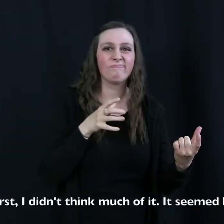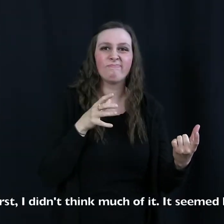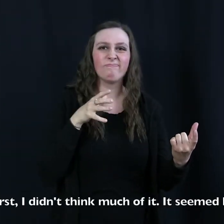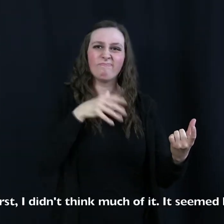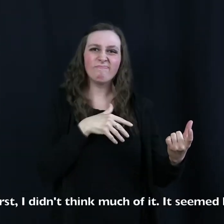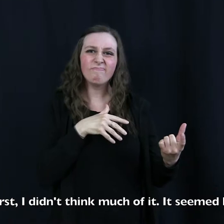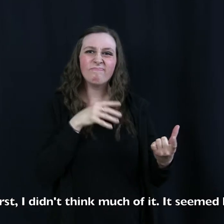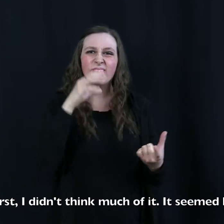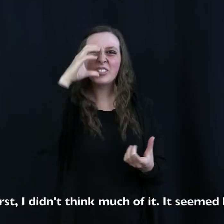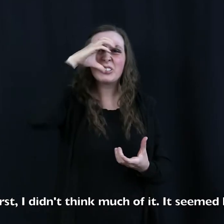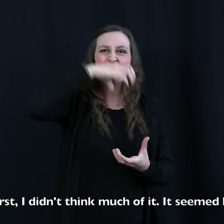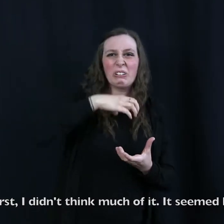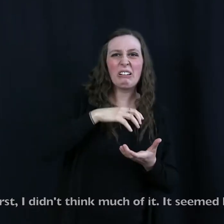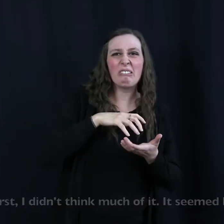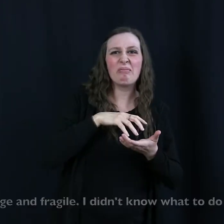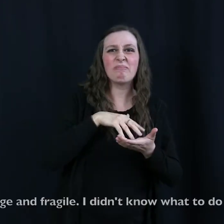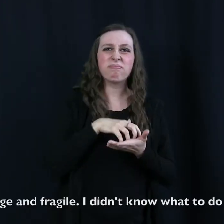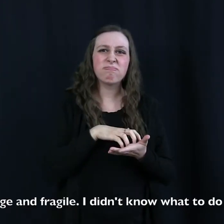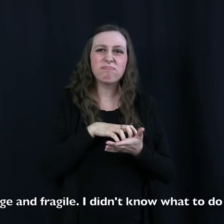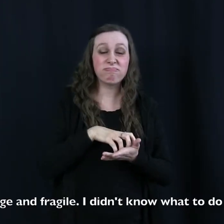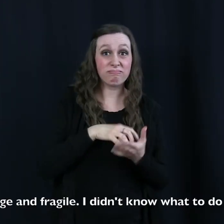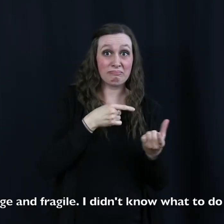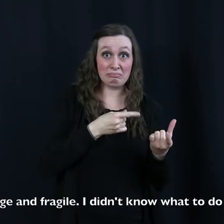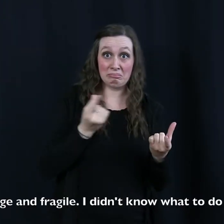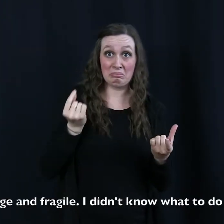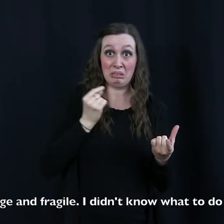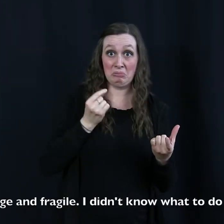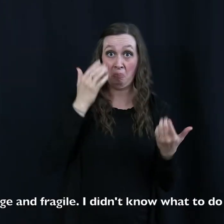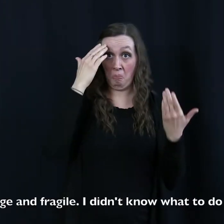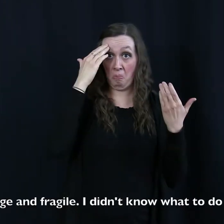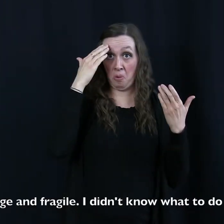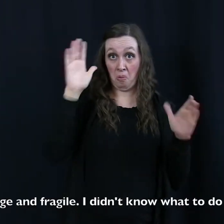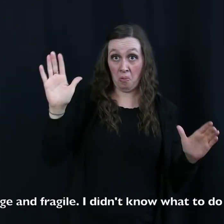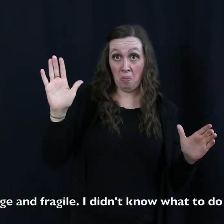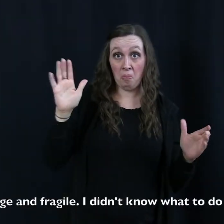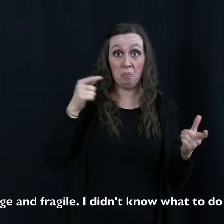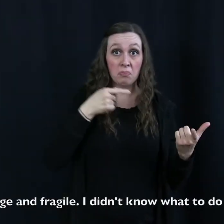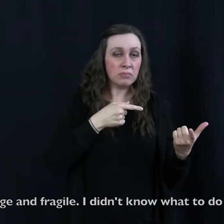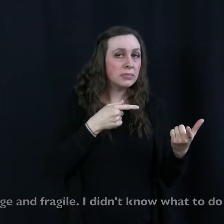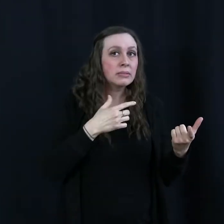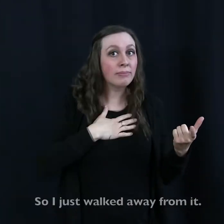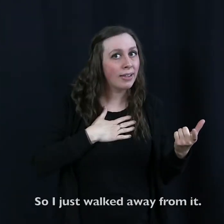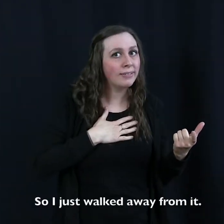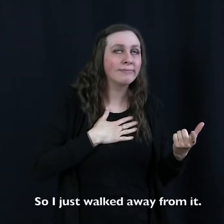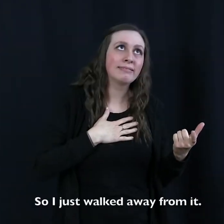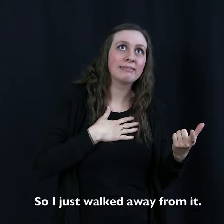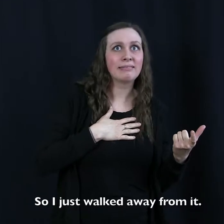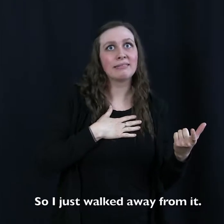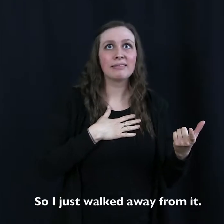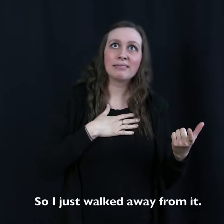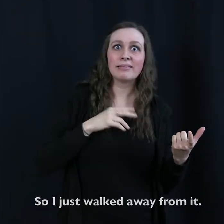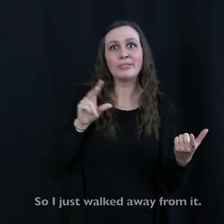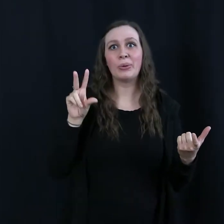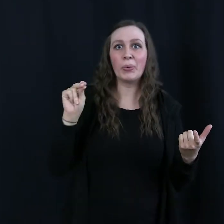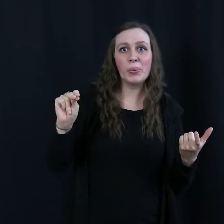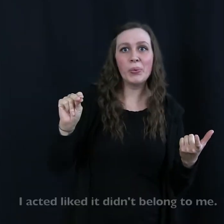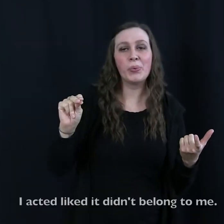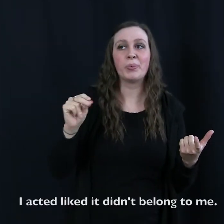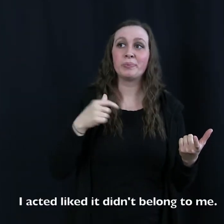think much of it. It seemed kind of strange and fragile. I didn't know what to do with it, so I just walked away from it. I acted